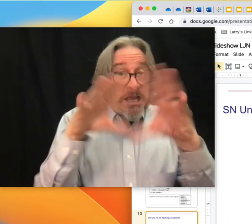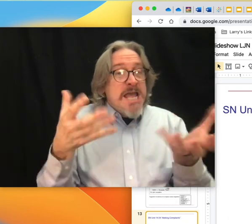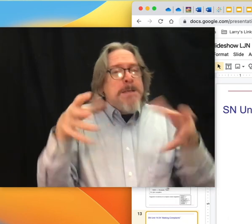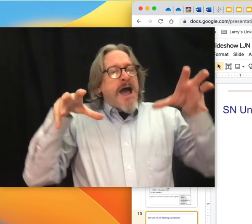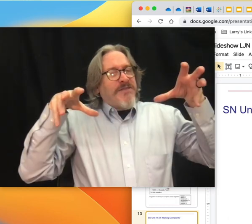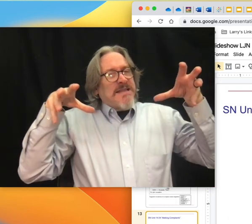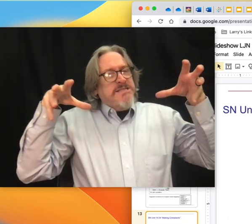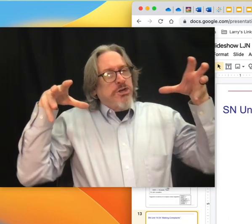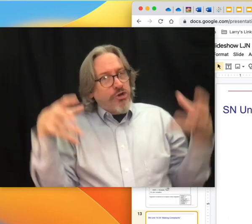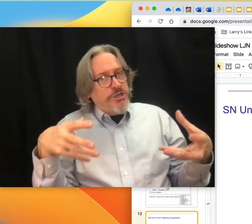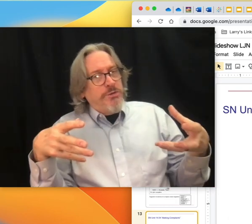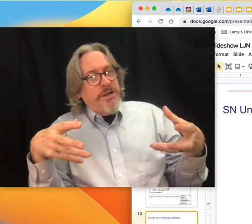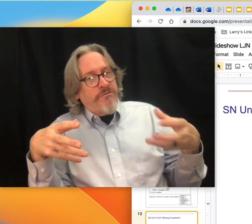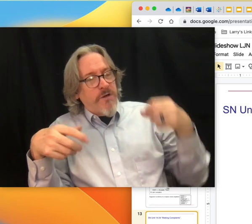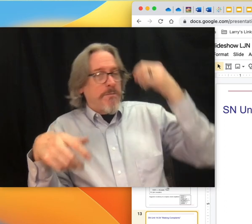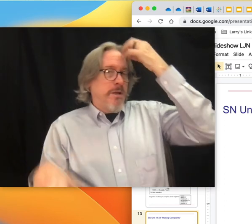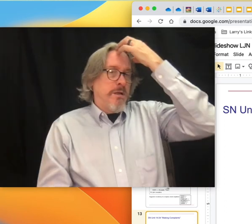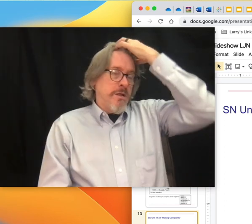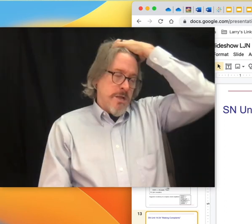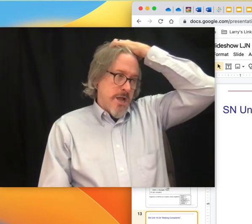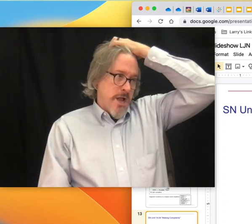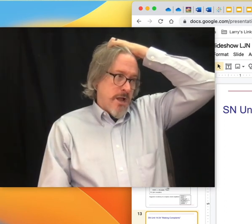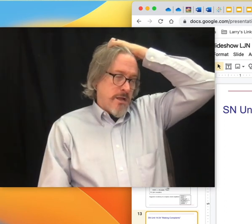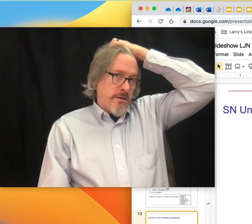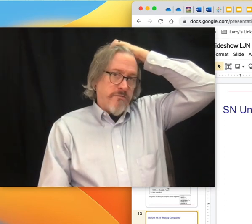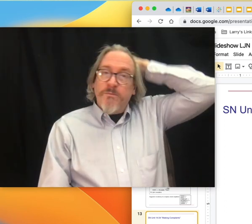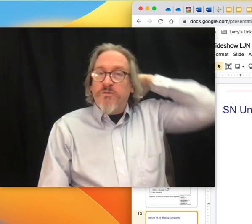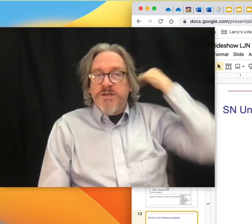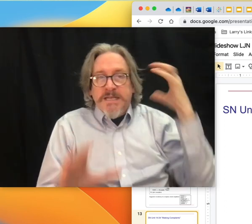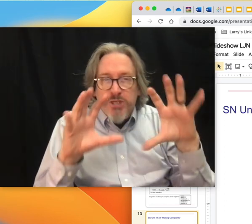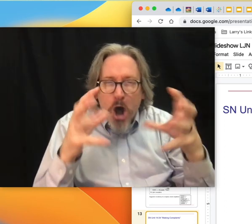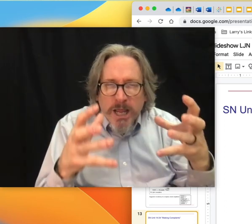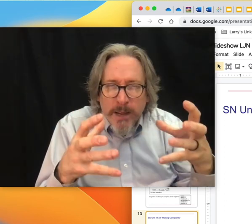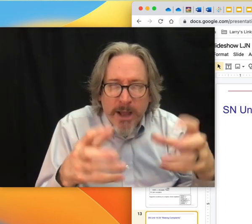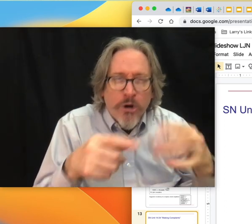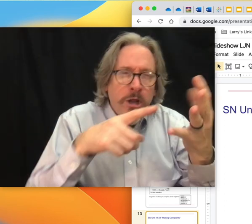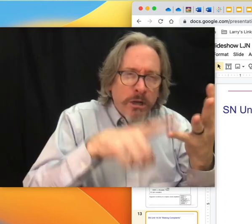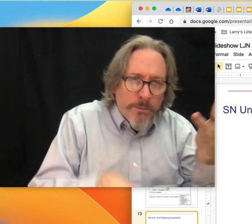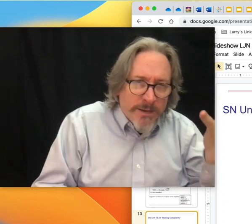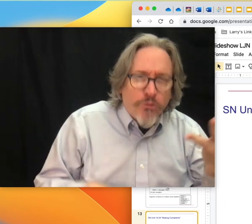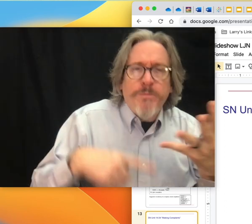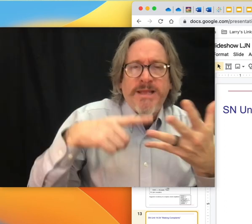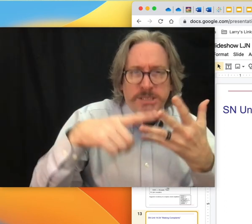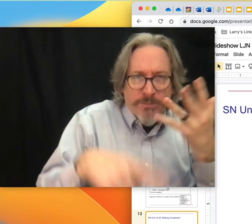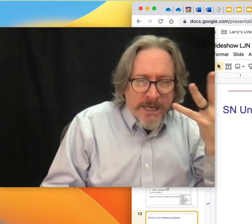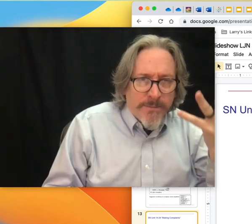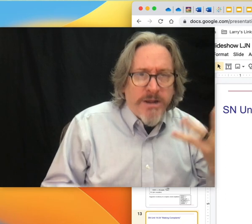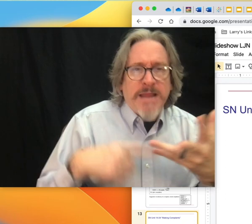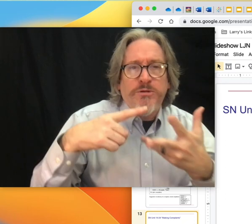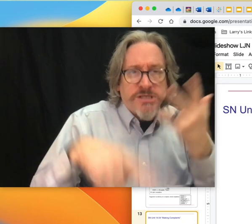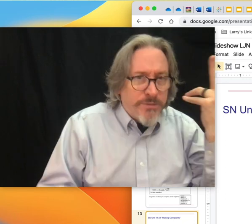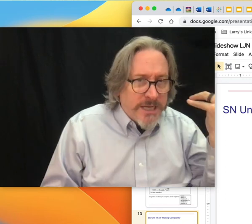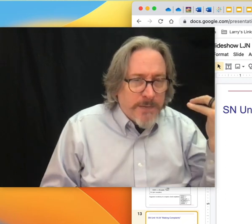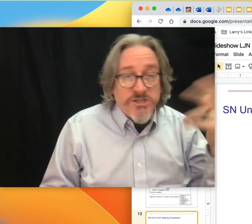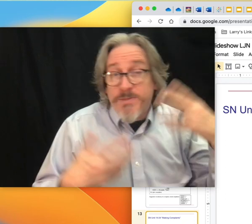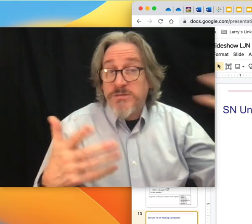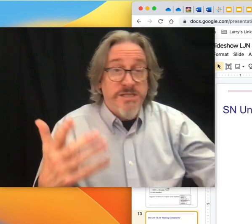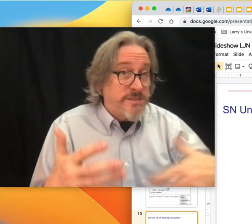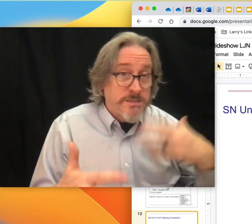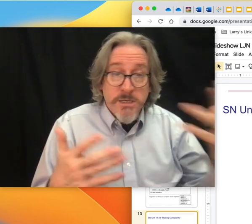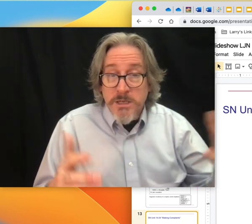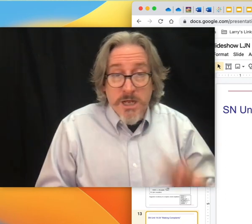And really, I think that's a good unit from 14, talking about complaining about roommates, complaining about neighbors, complaining